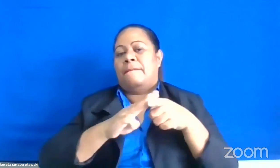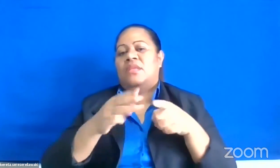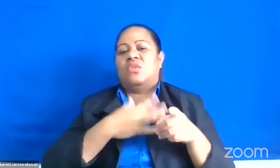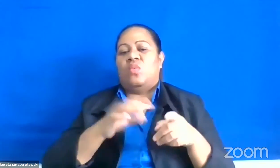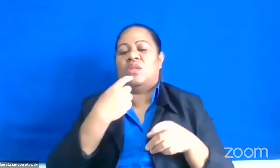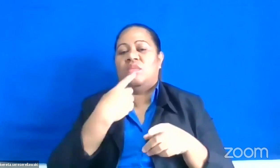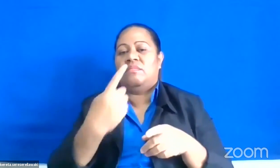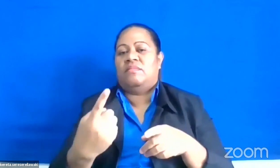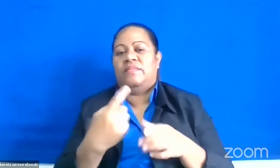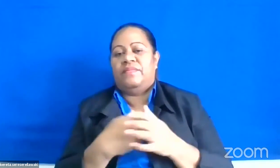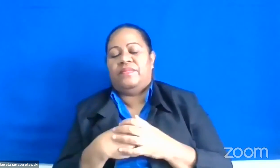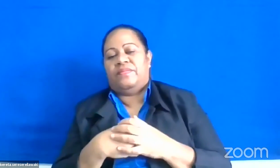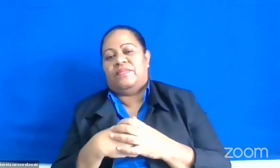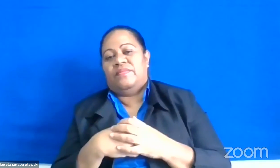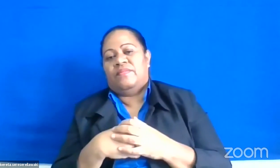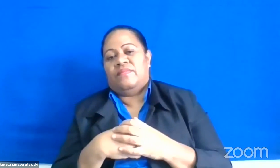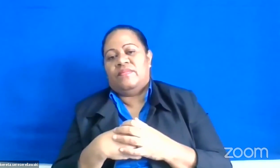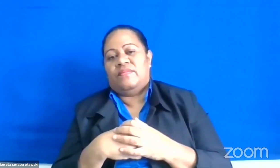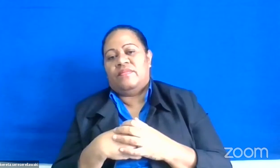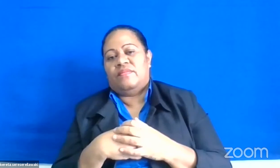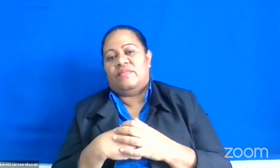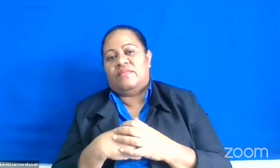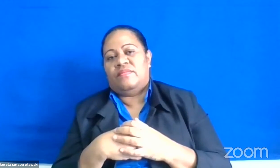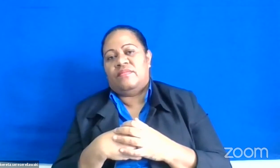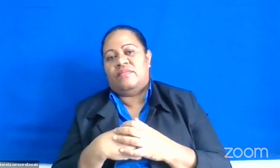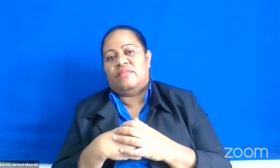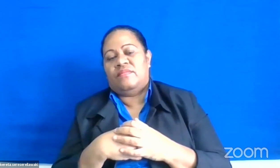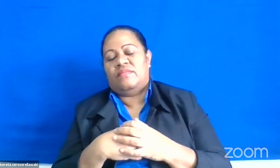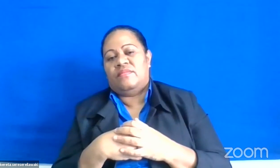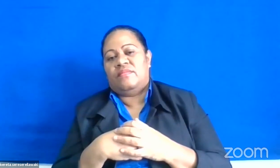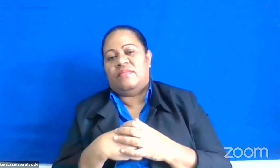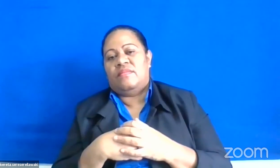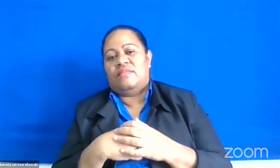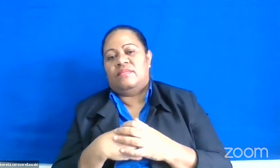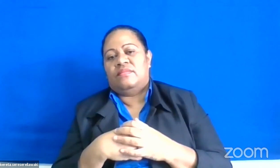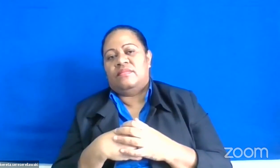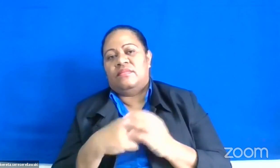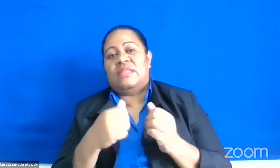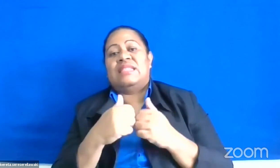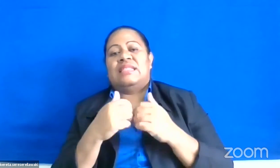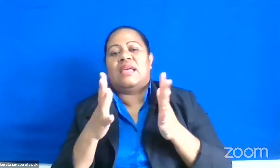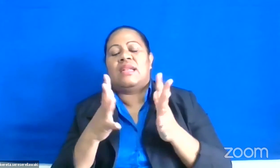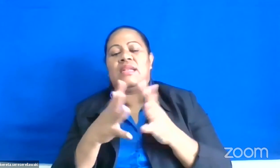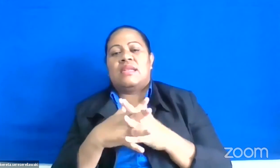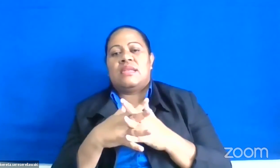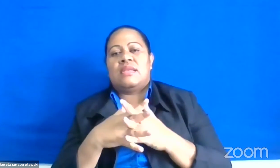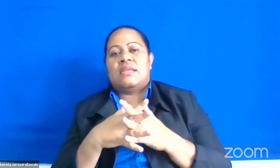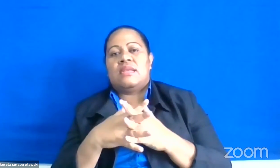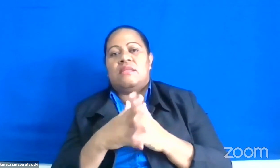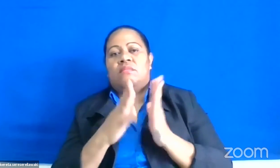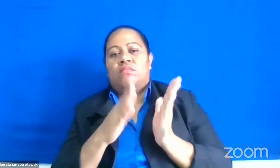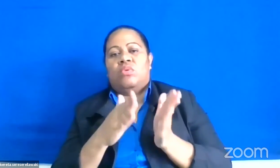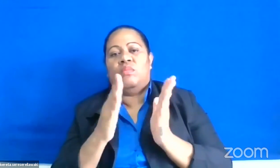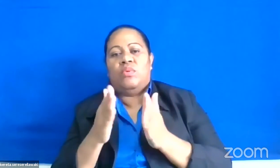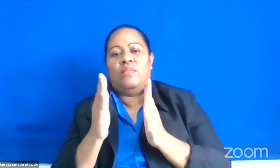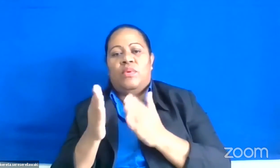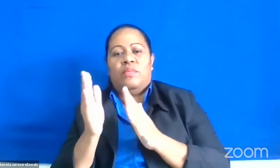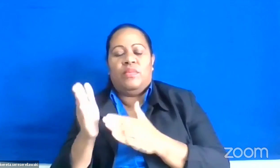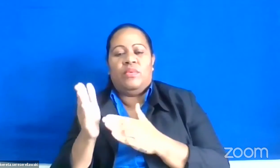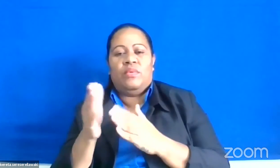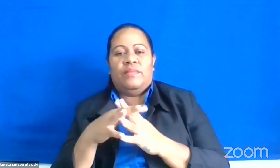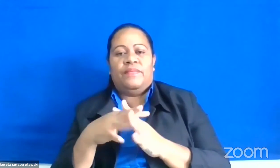uh viewers today from each of your presentations so we'll start just in the we'll go in the order that we did our talking sessions